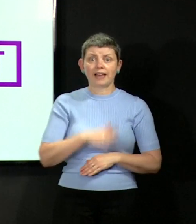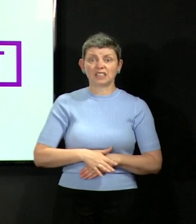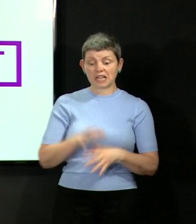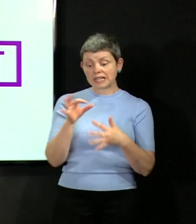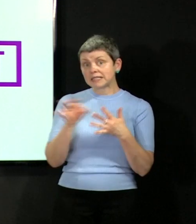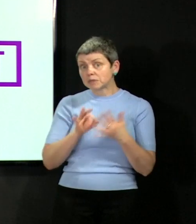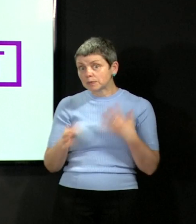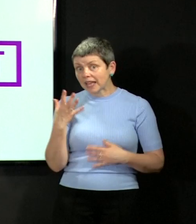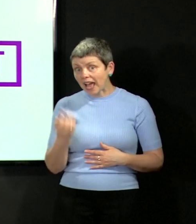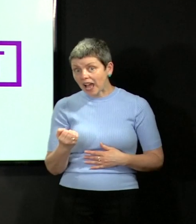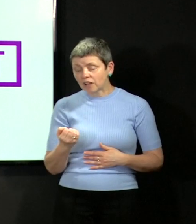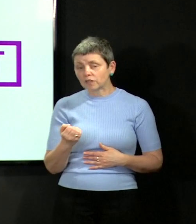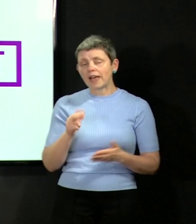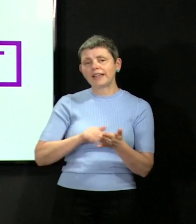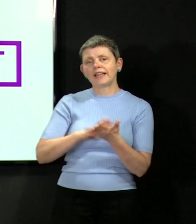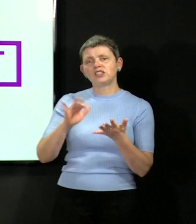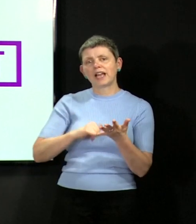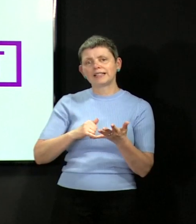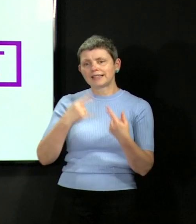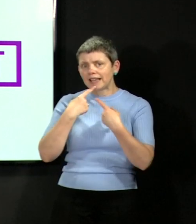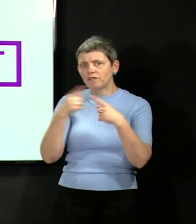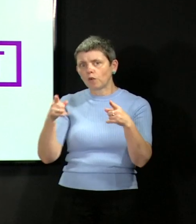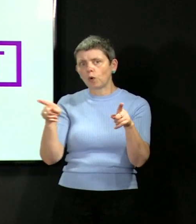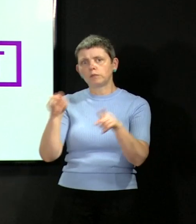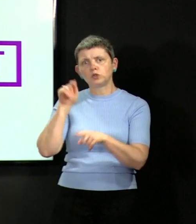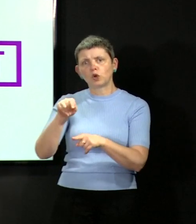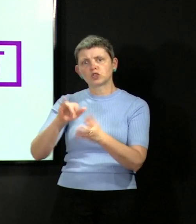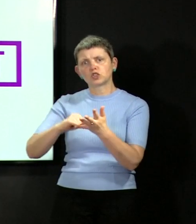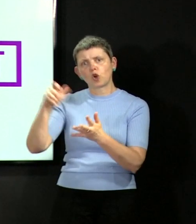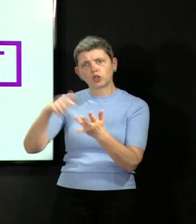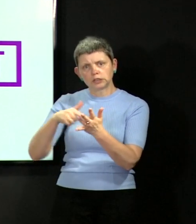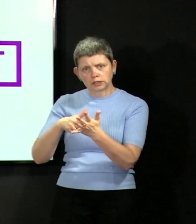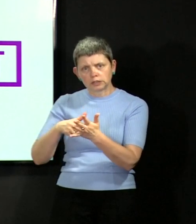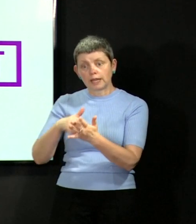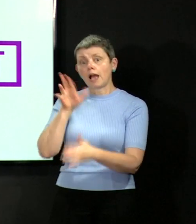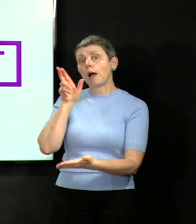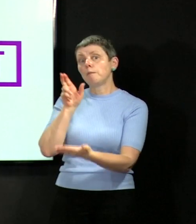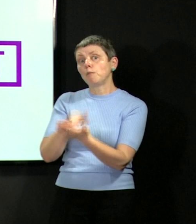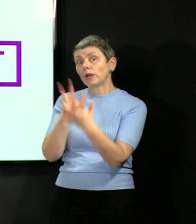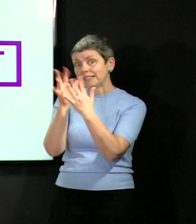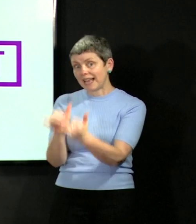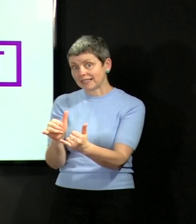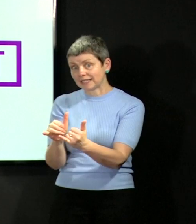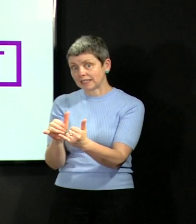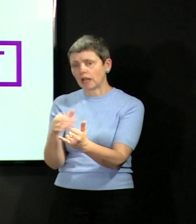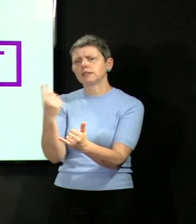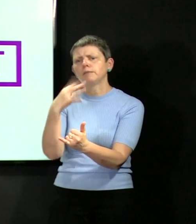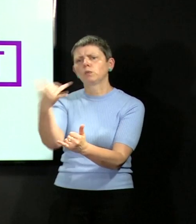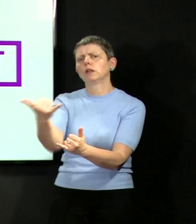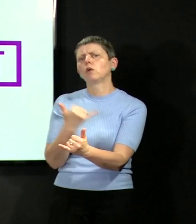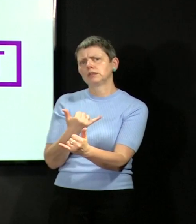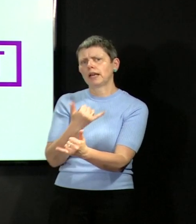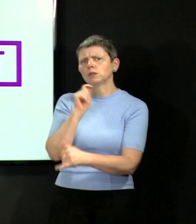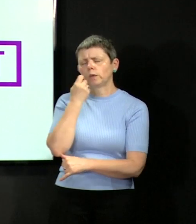go to nhsinform.scot and book a test, and a contact tracer, if your test is positive, will be in touch. If you don't